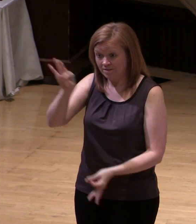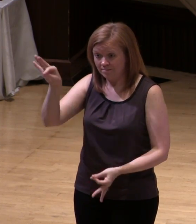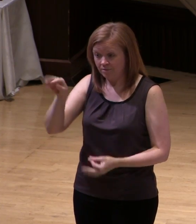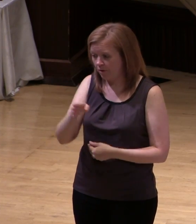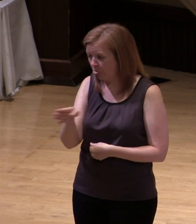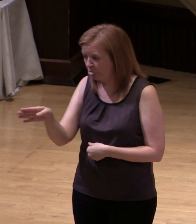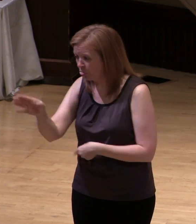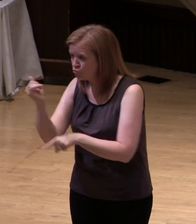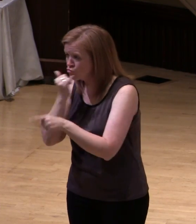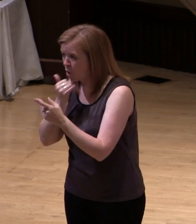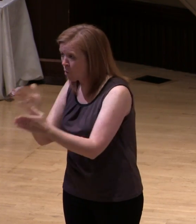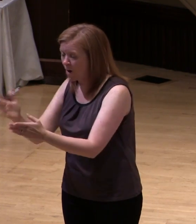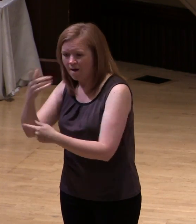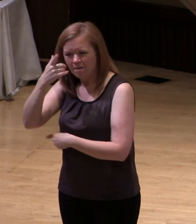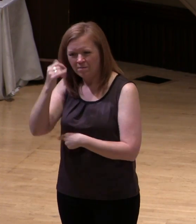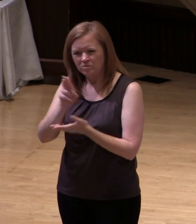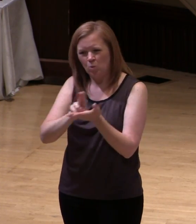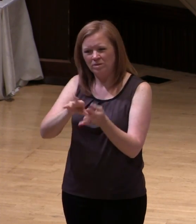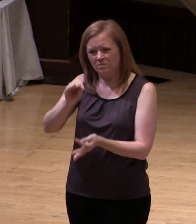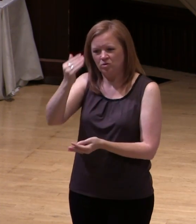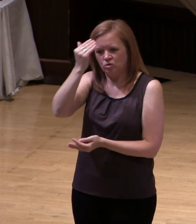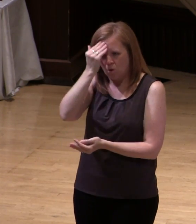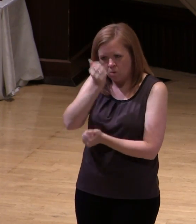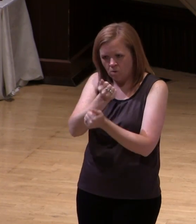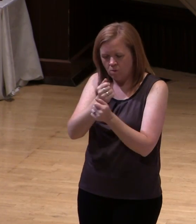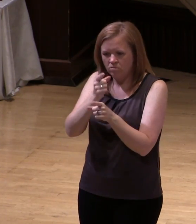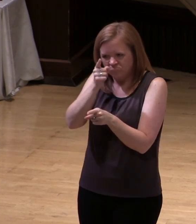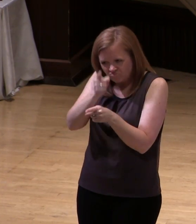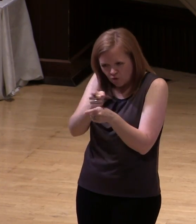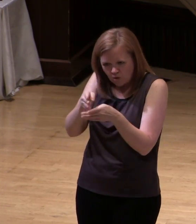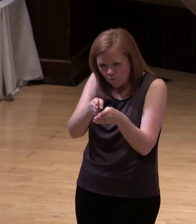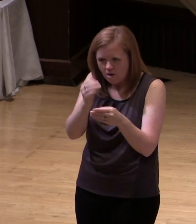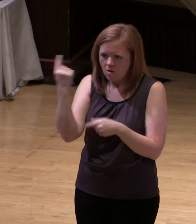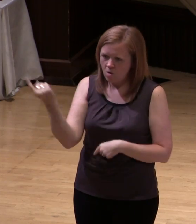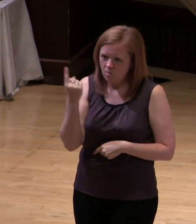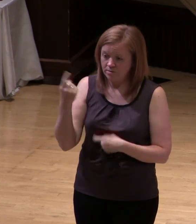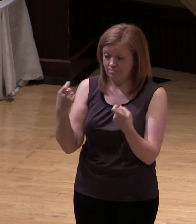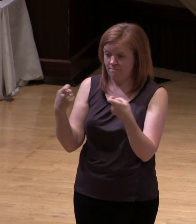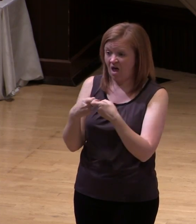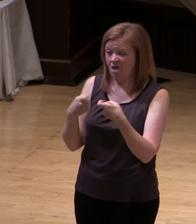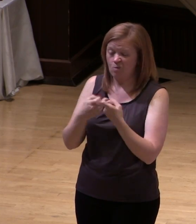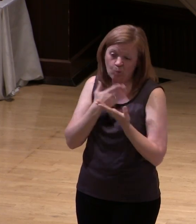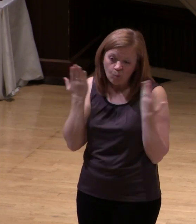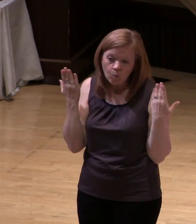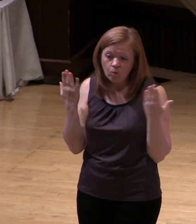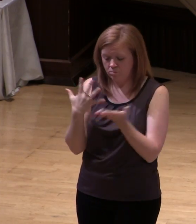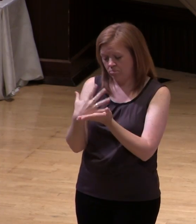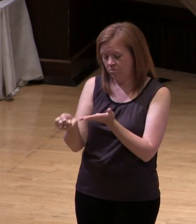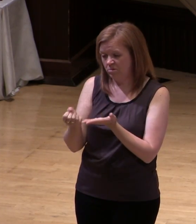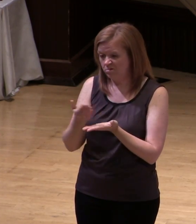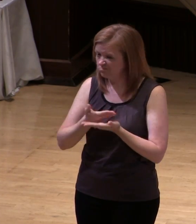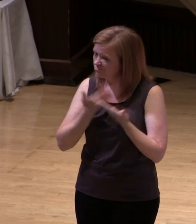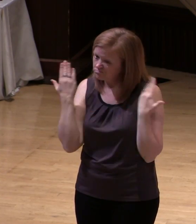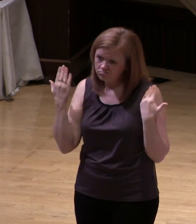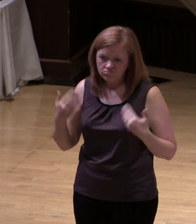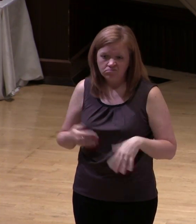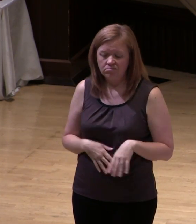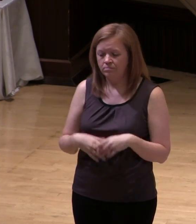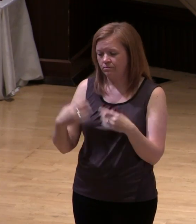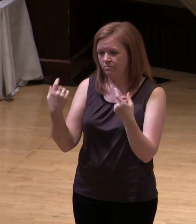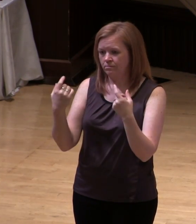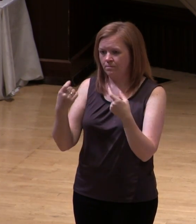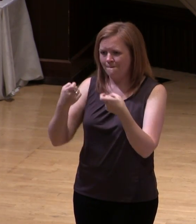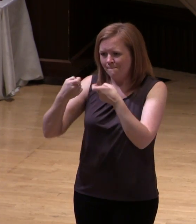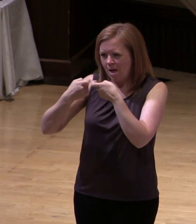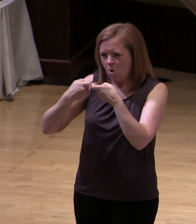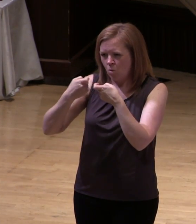know, because it knows everywhere. It doesn't have a battery. It never runs out. Its power